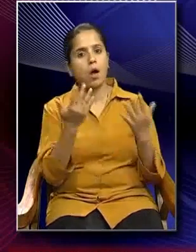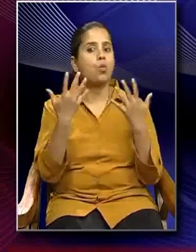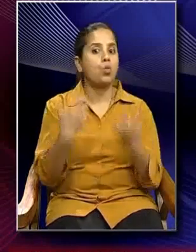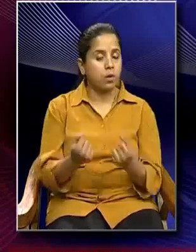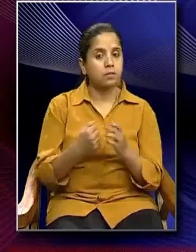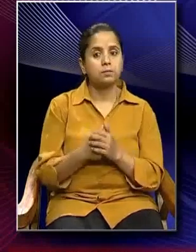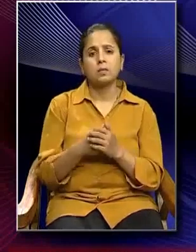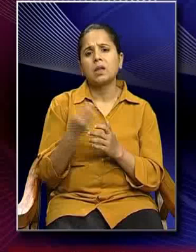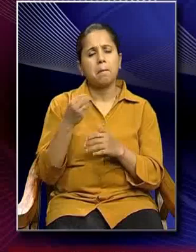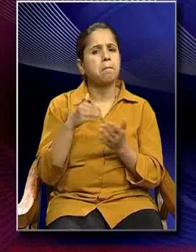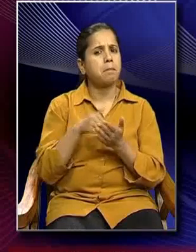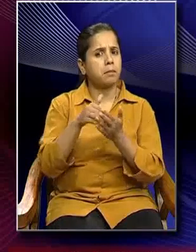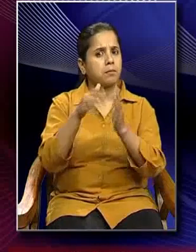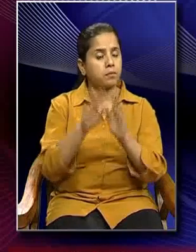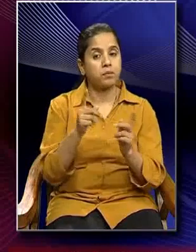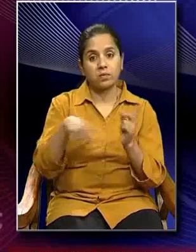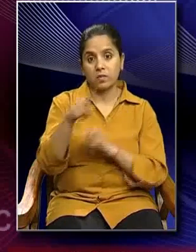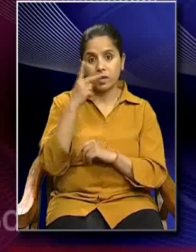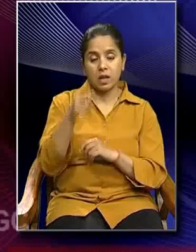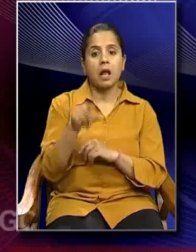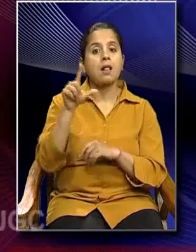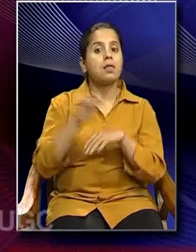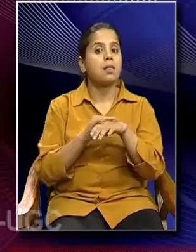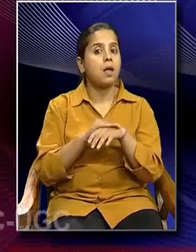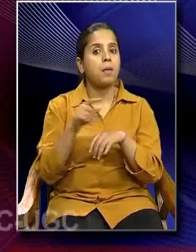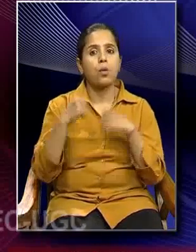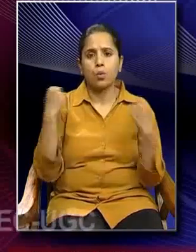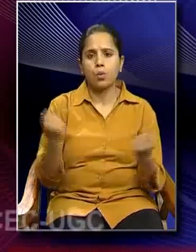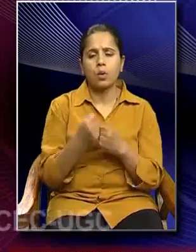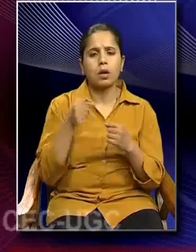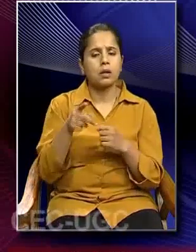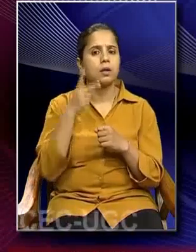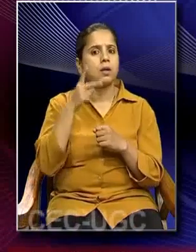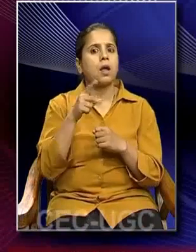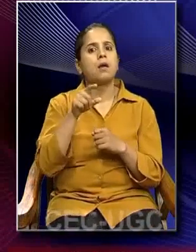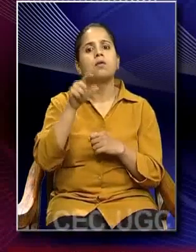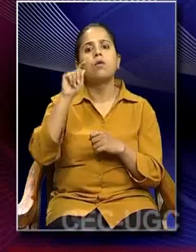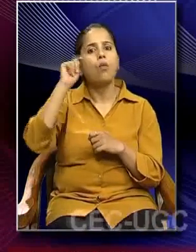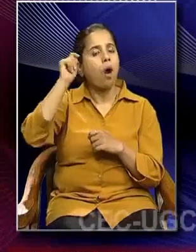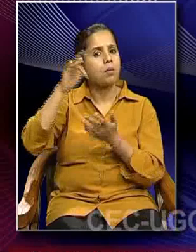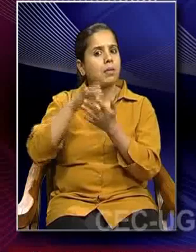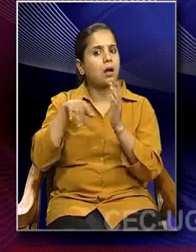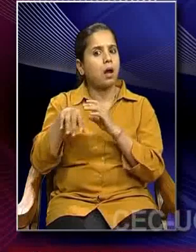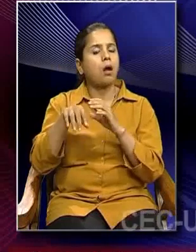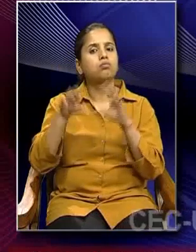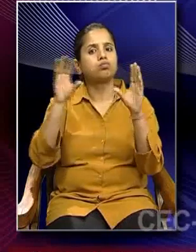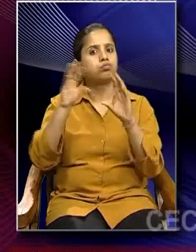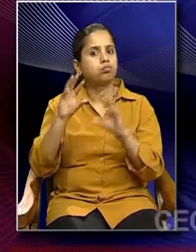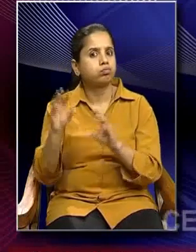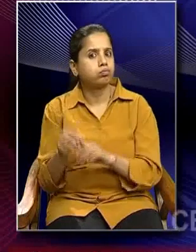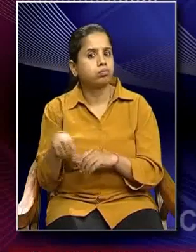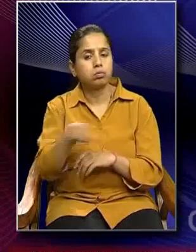And often these labor force, whose number is dwindling in the Western countries, also are